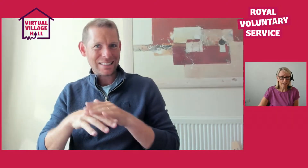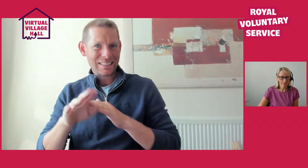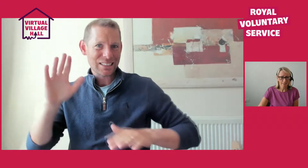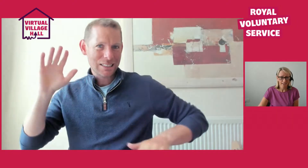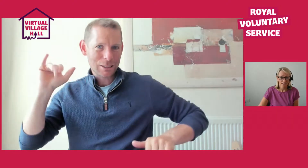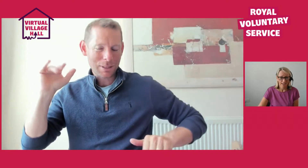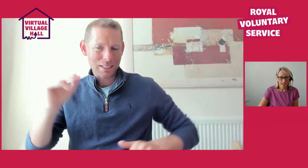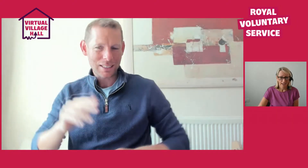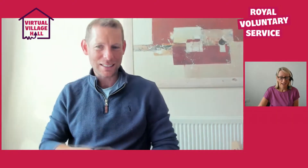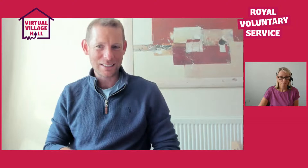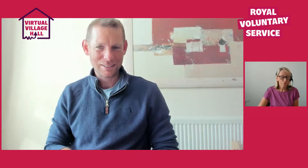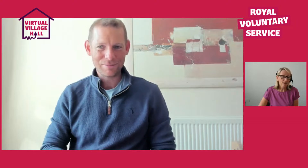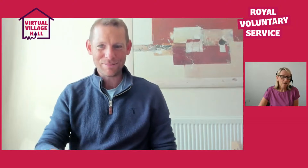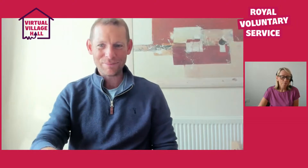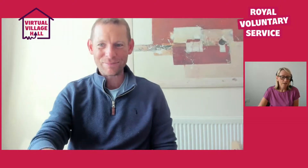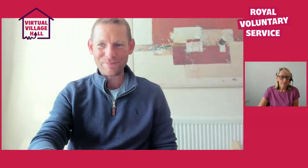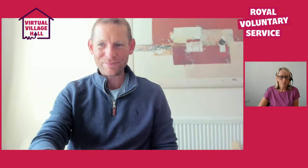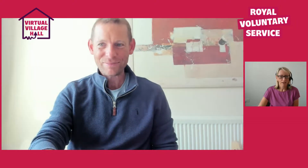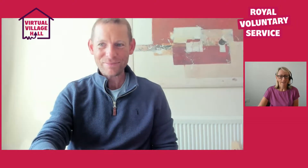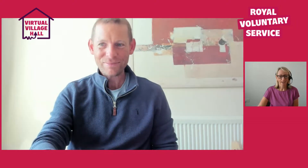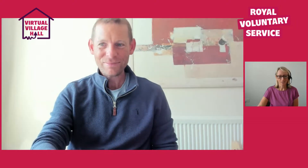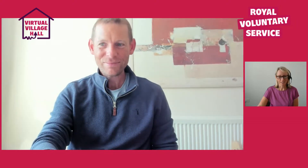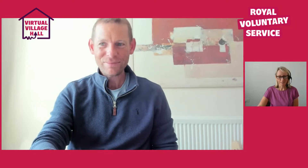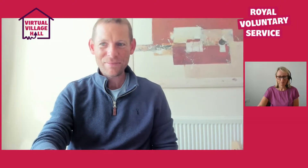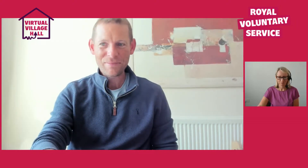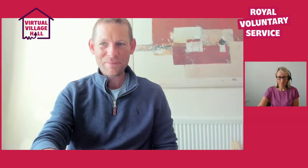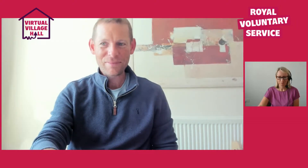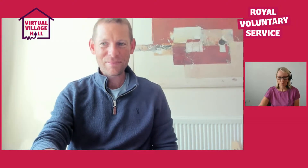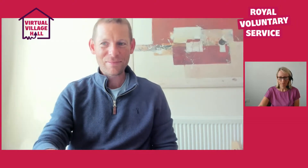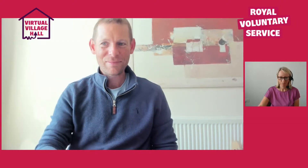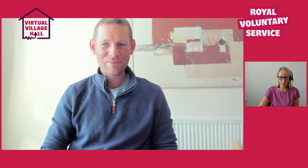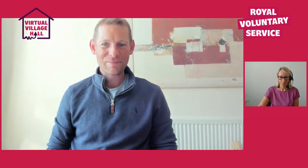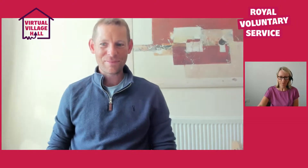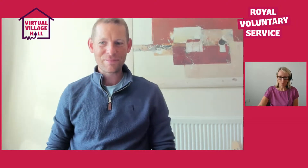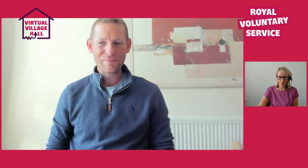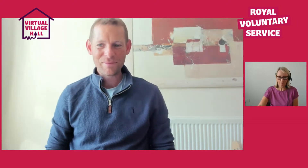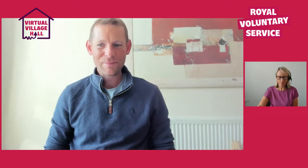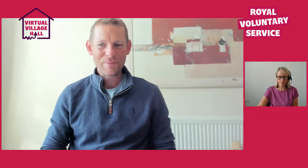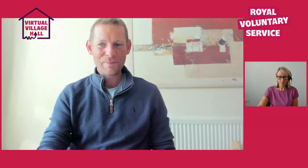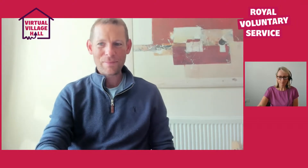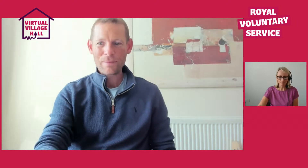fantastic weeks. Feel like I've been in Spain, actually.